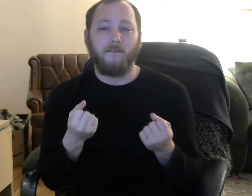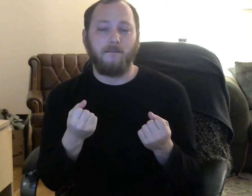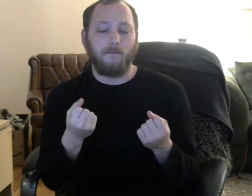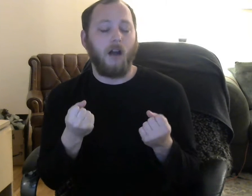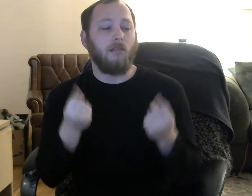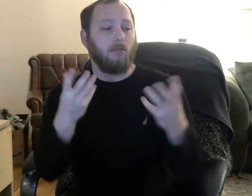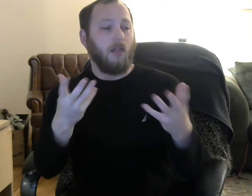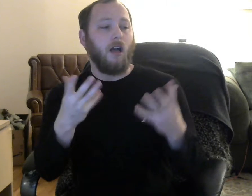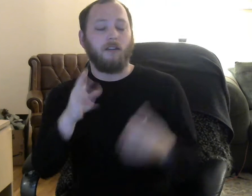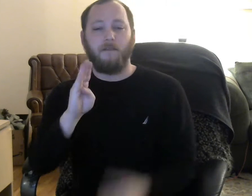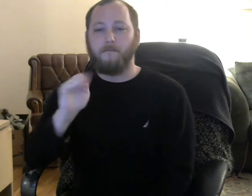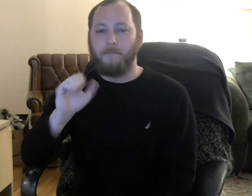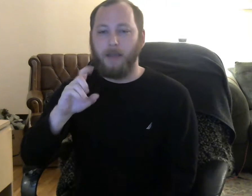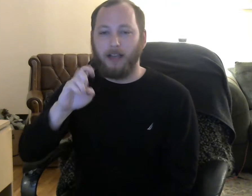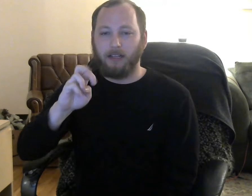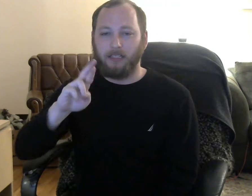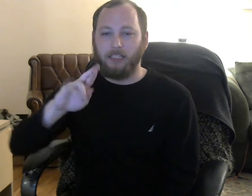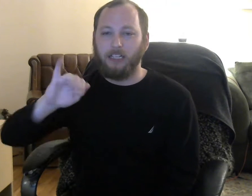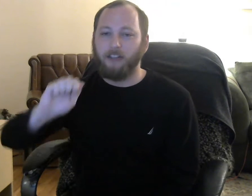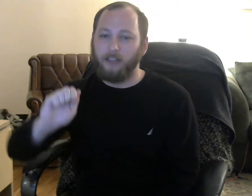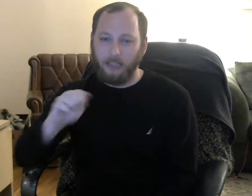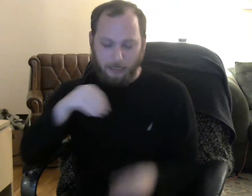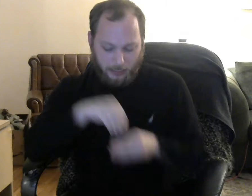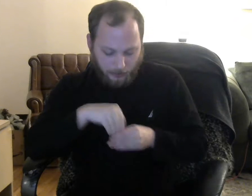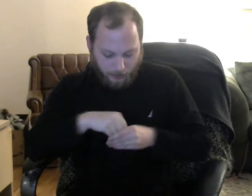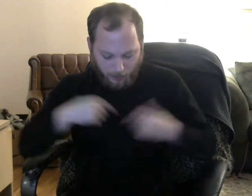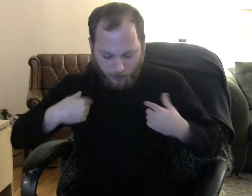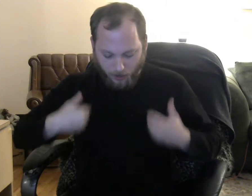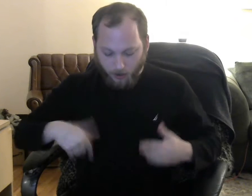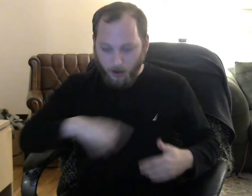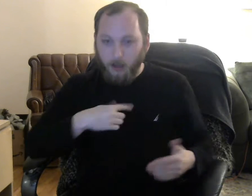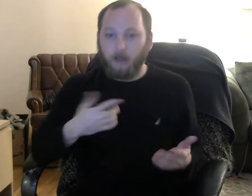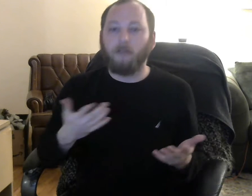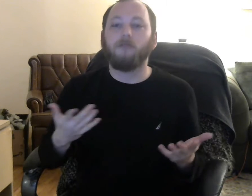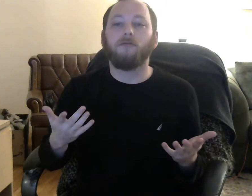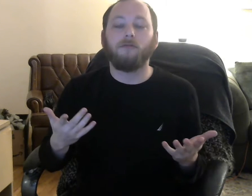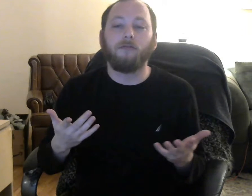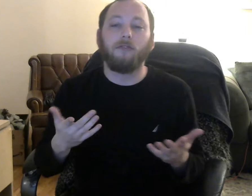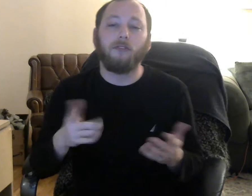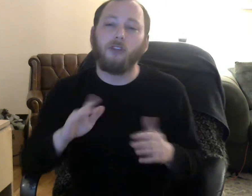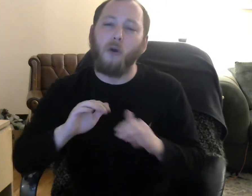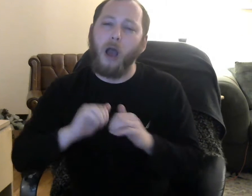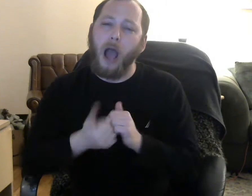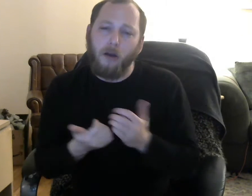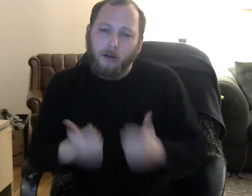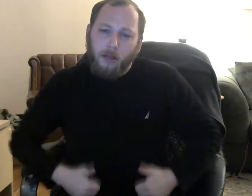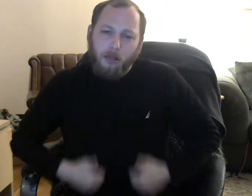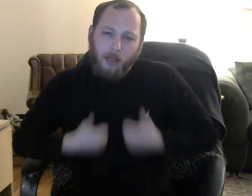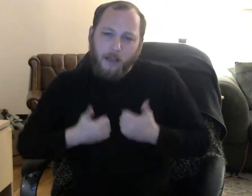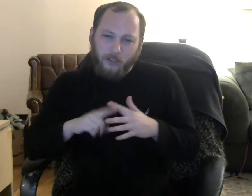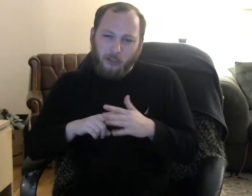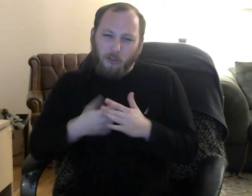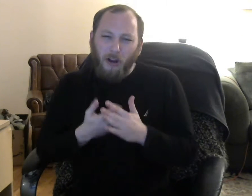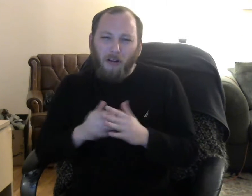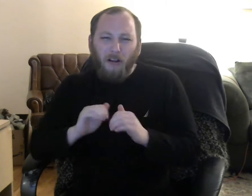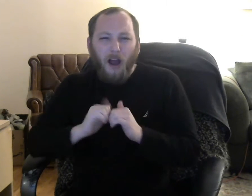us us. So these are fascinating questions. How did life even emerge? And so over the course of what you